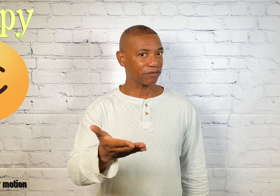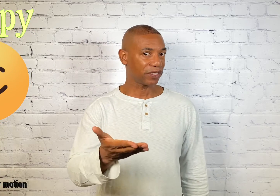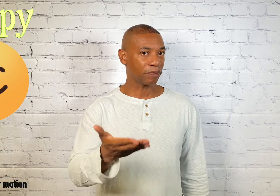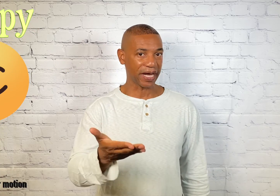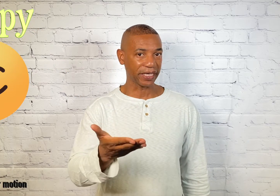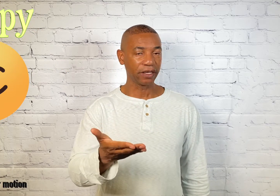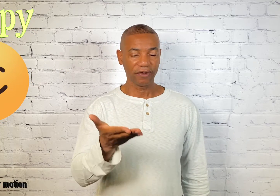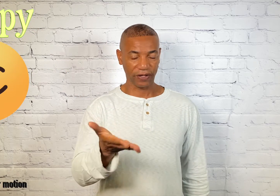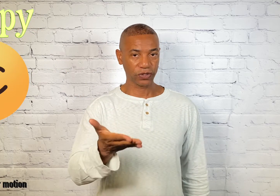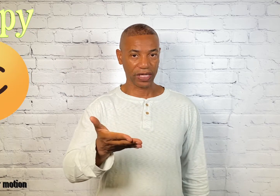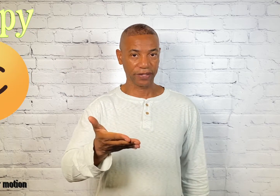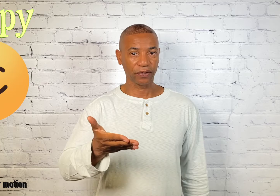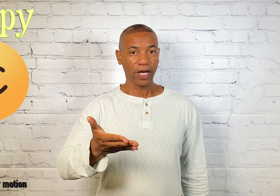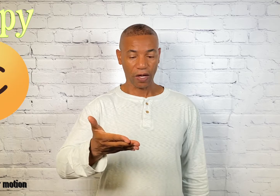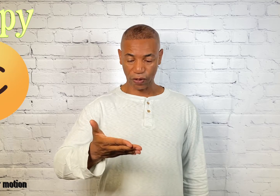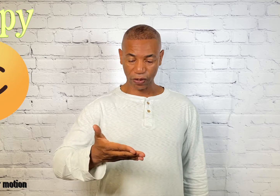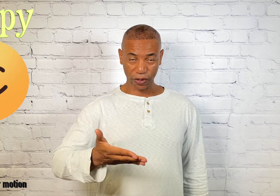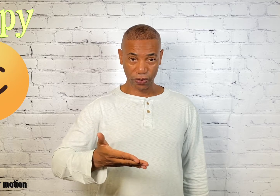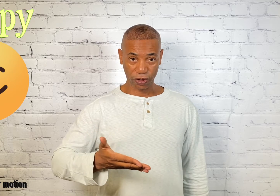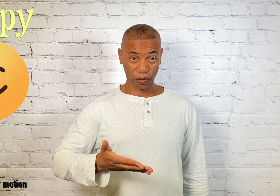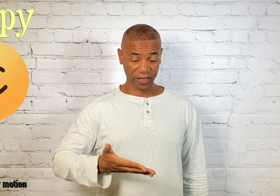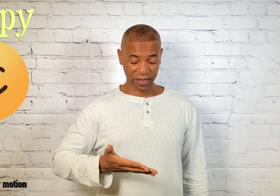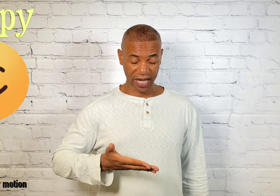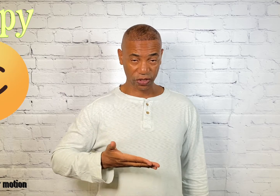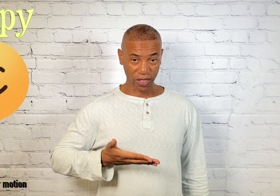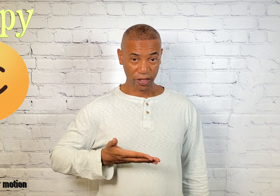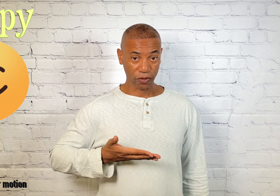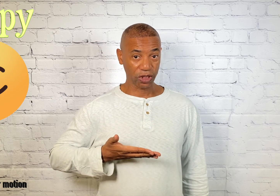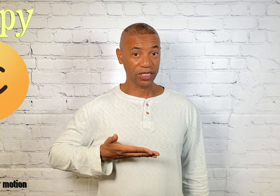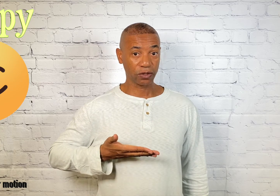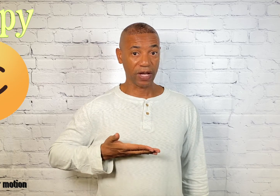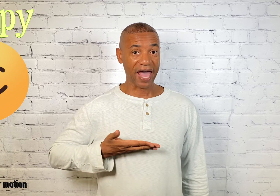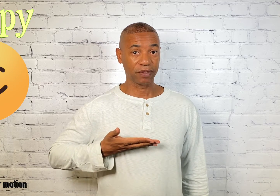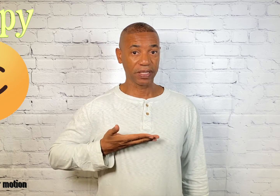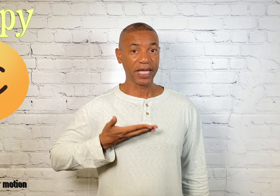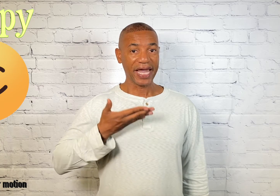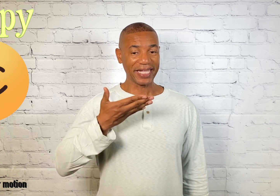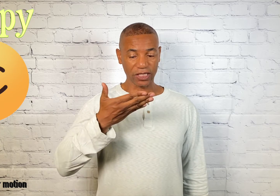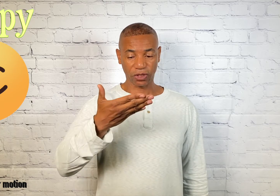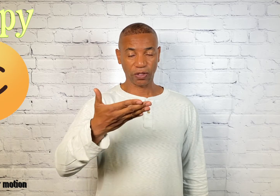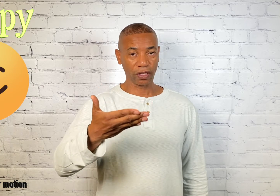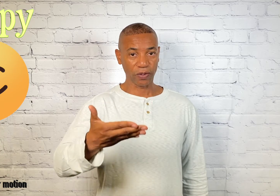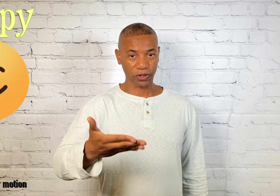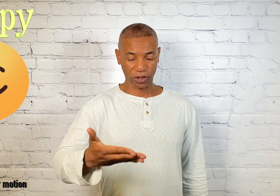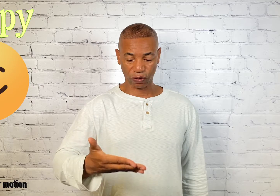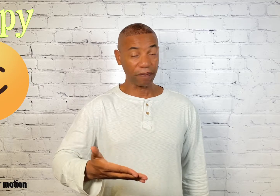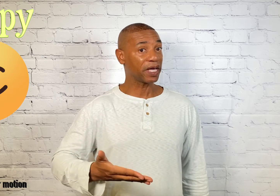front of the body, fingers together, and what you're going to do is you're going to touch your chest or your abdomen in a circular motion, just scraping up